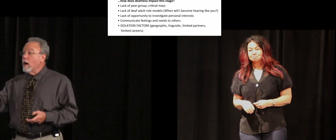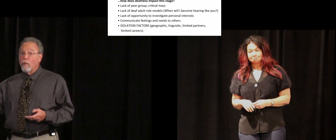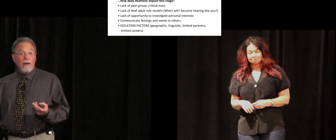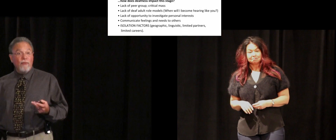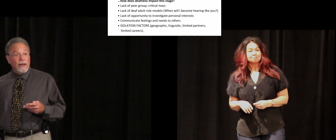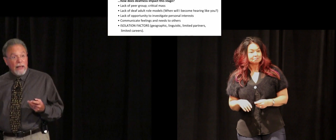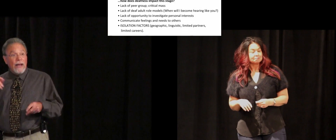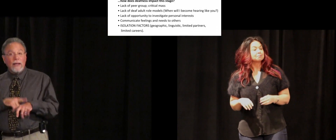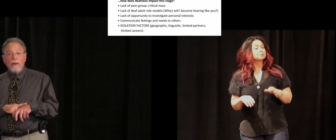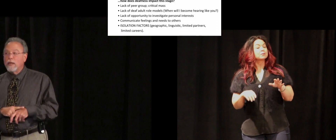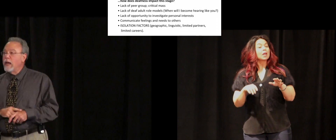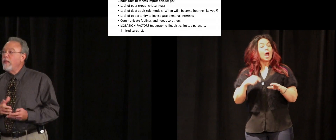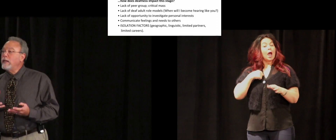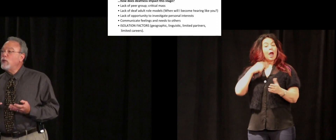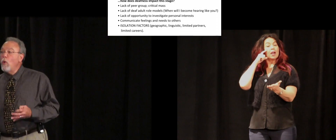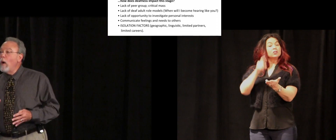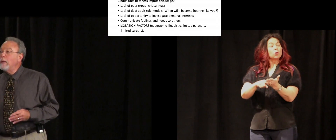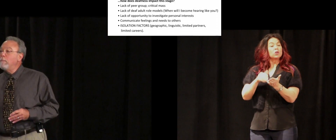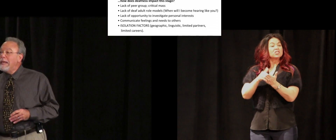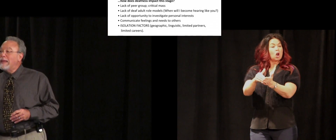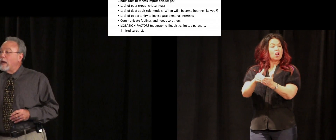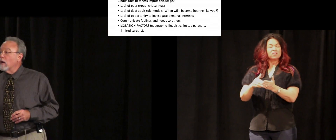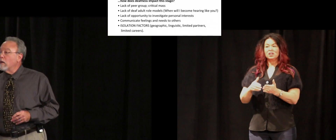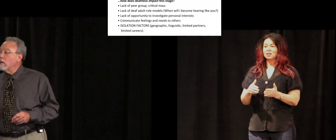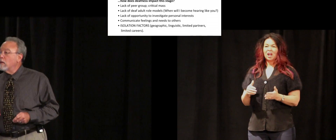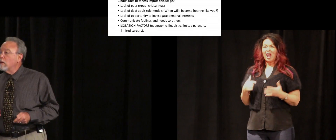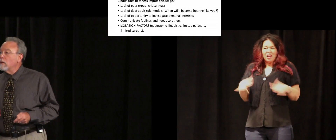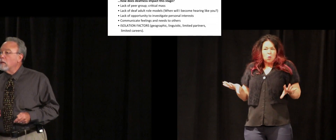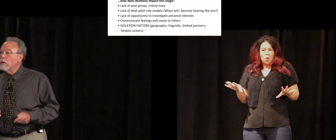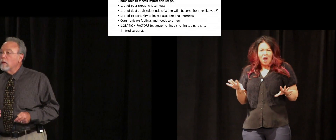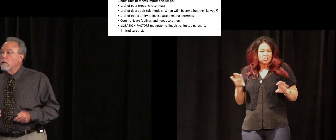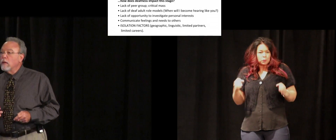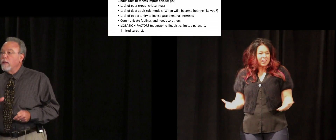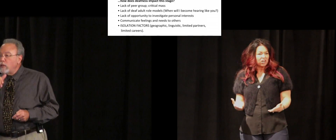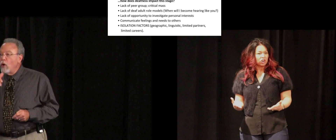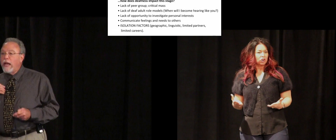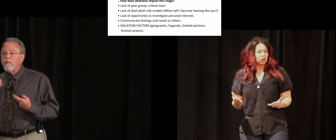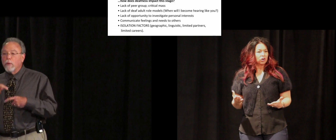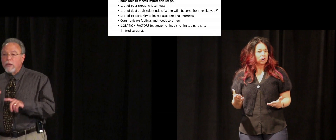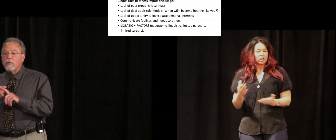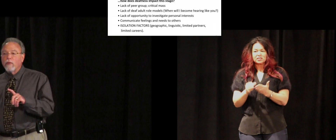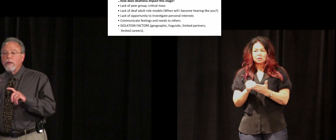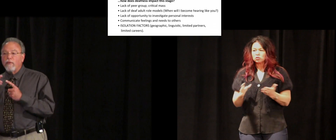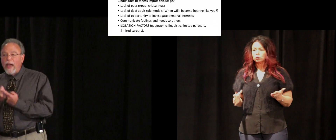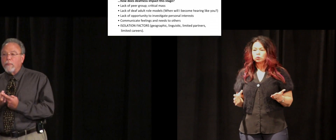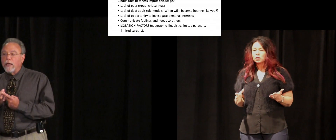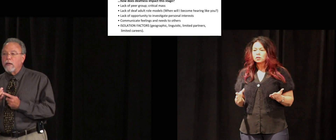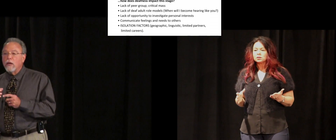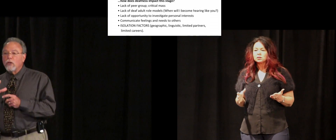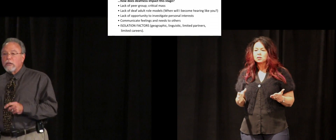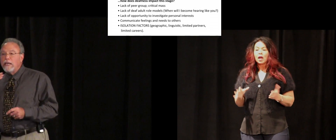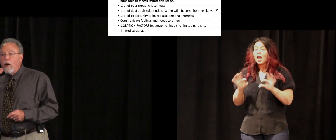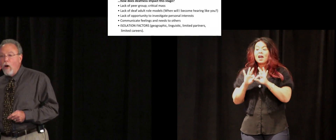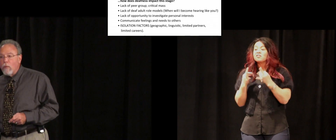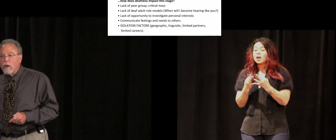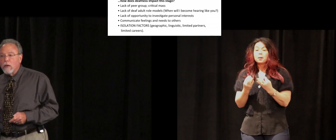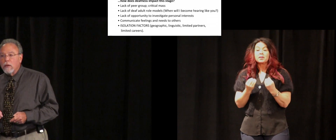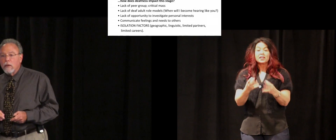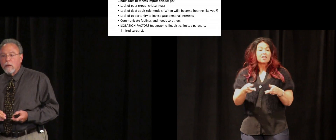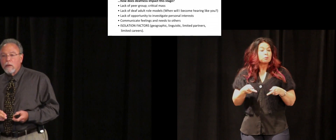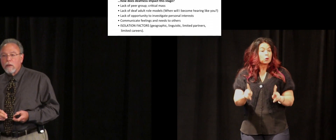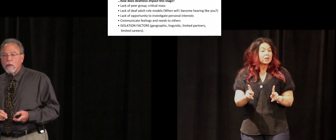who you are. Lack of deaf role models. Whew.